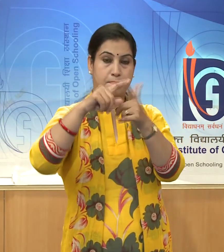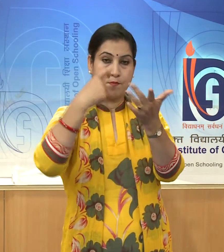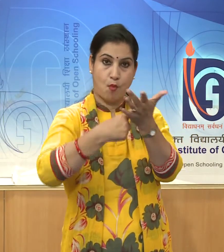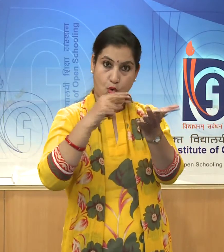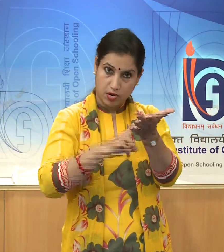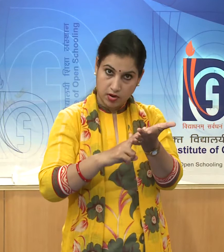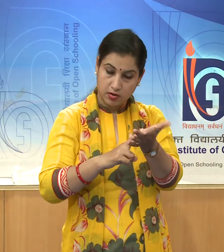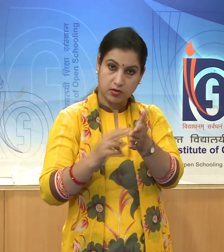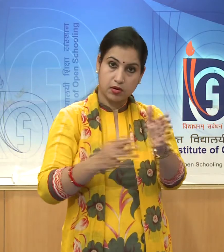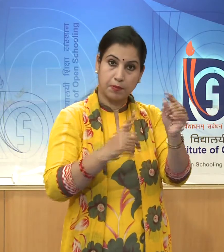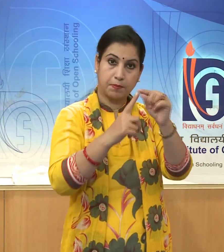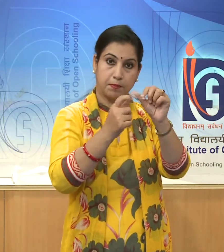as his style